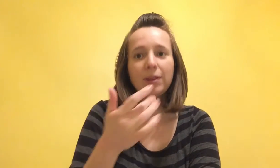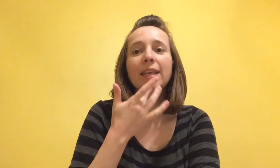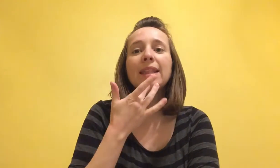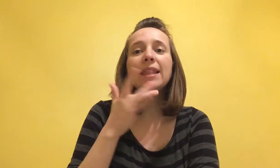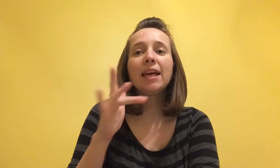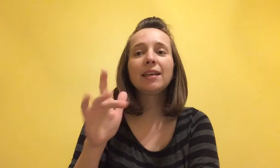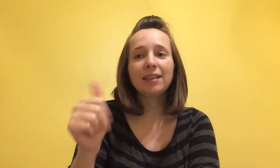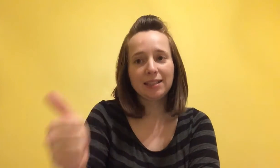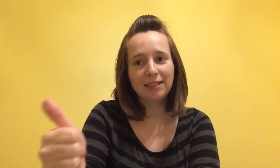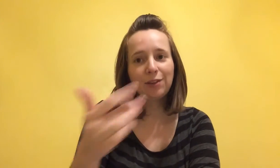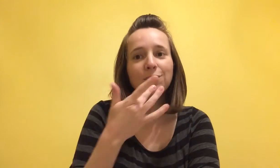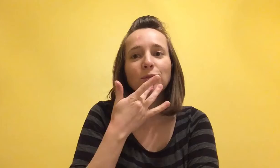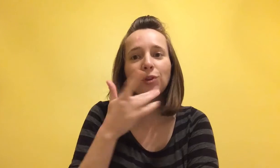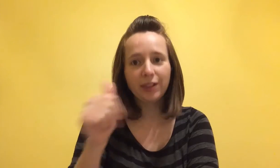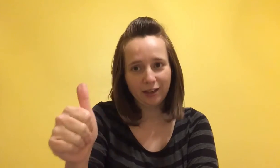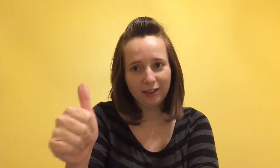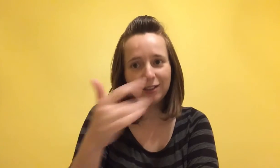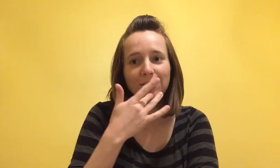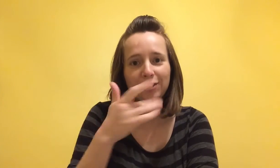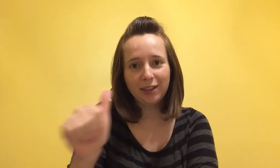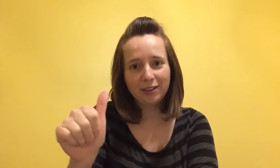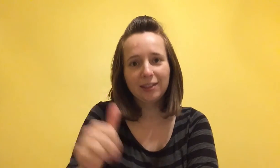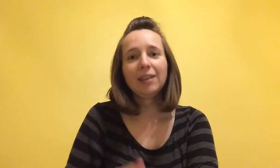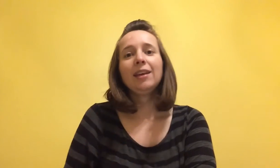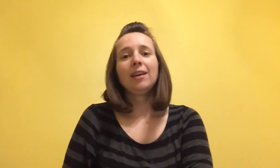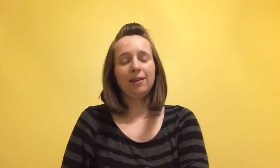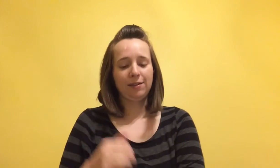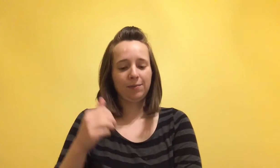Okay, luck and then self. So good luck.